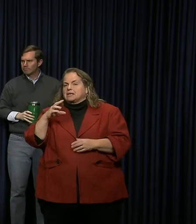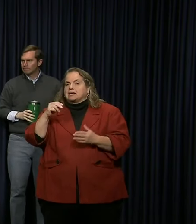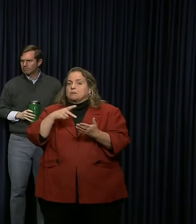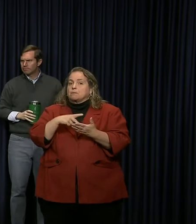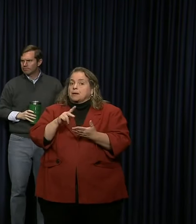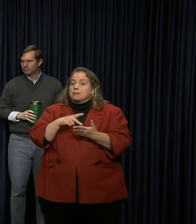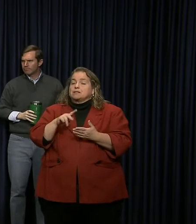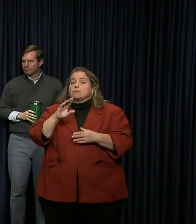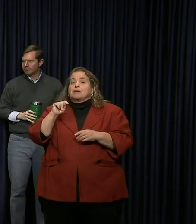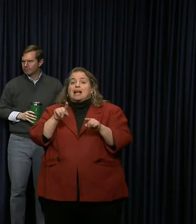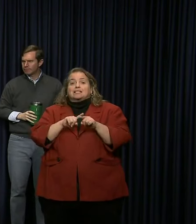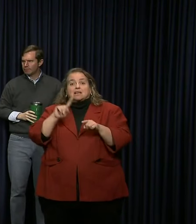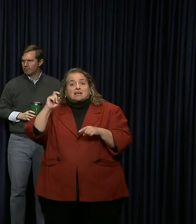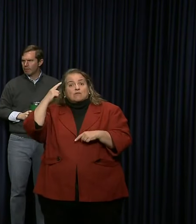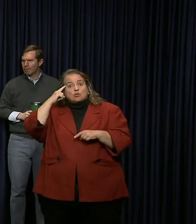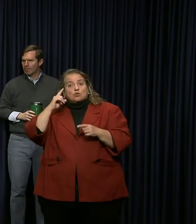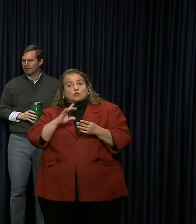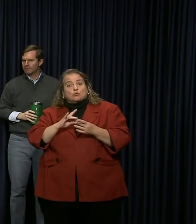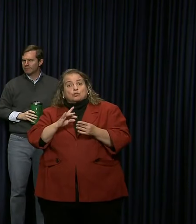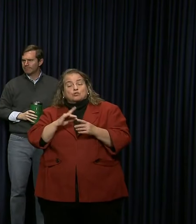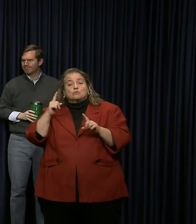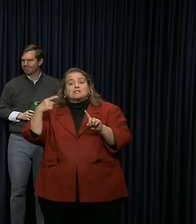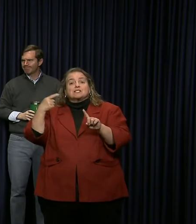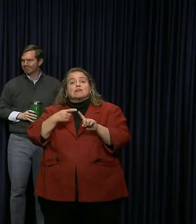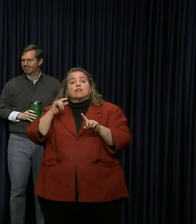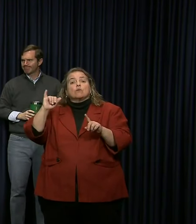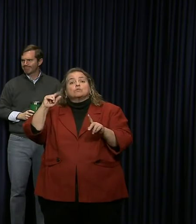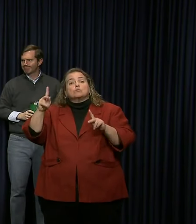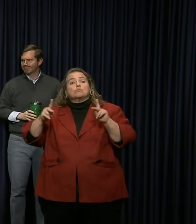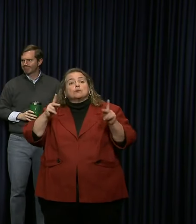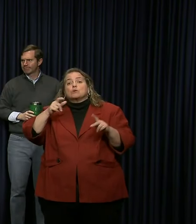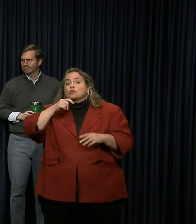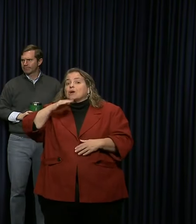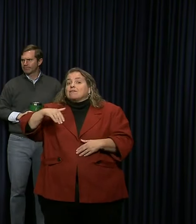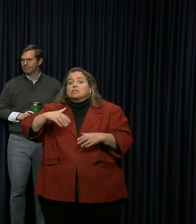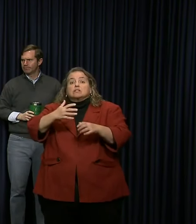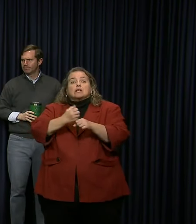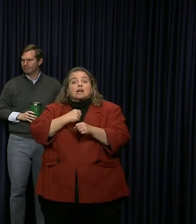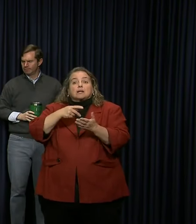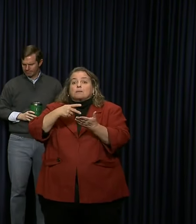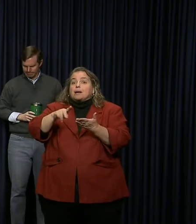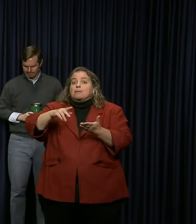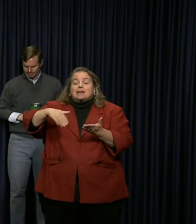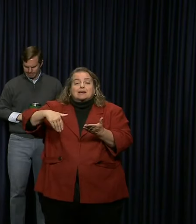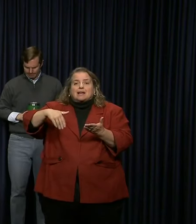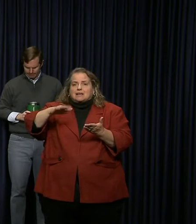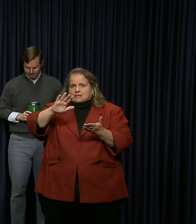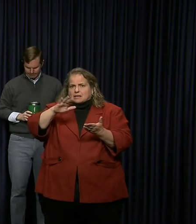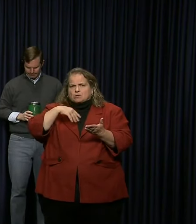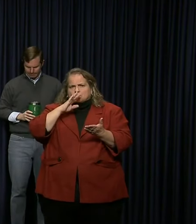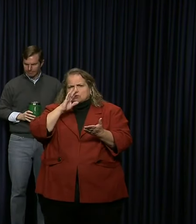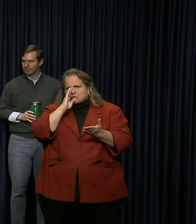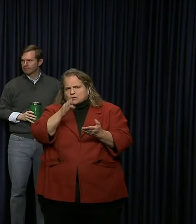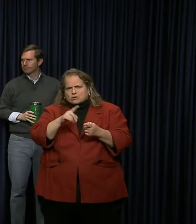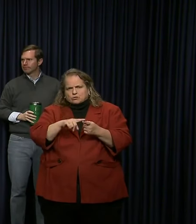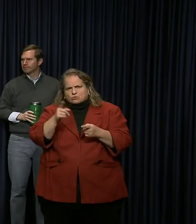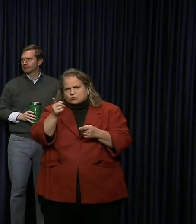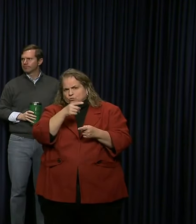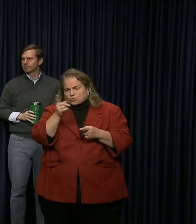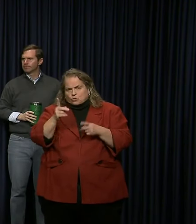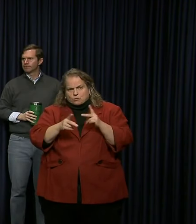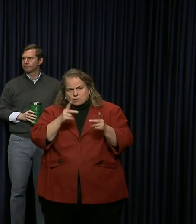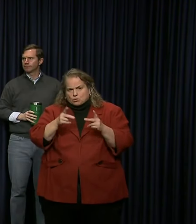thing. But as the Governor mentioned, specifically those folks that haven't received a payment yet, we'll talk directly to them just to let